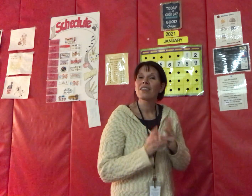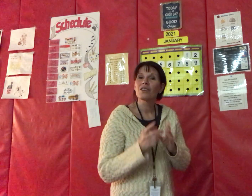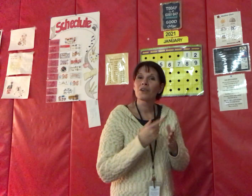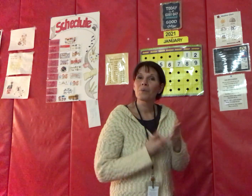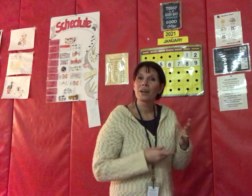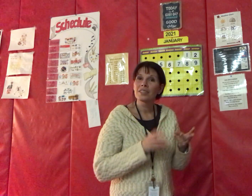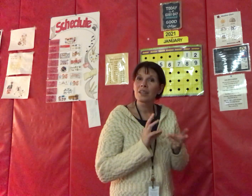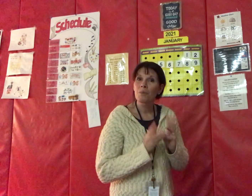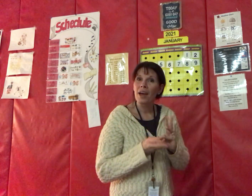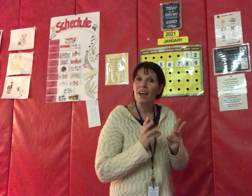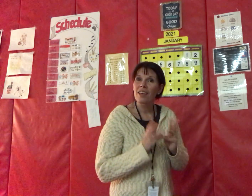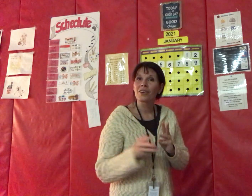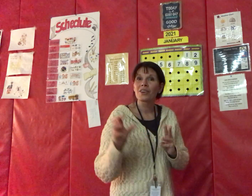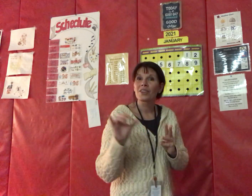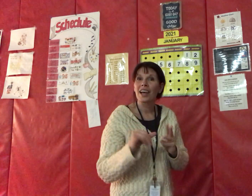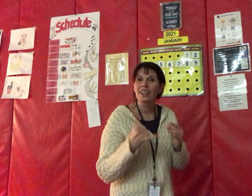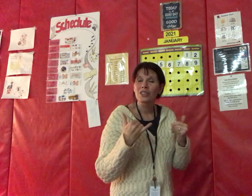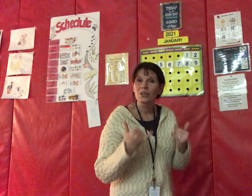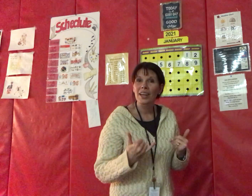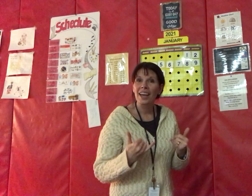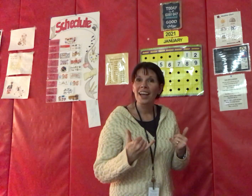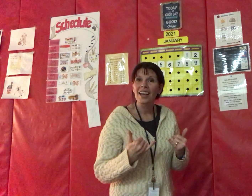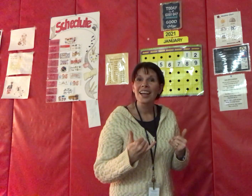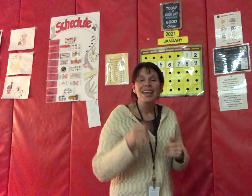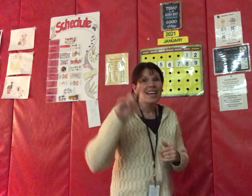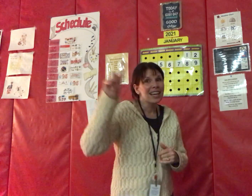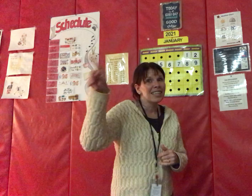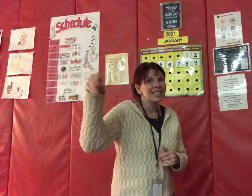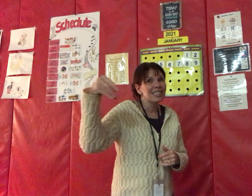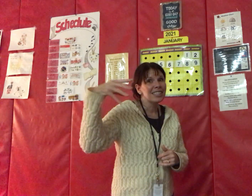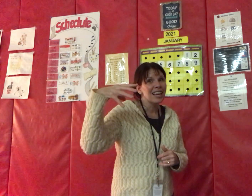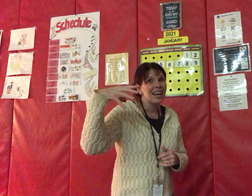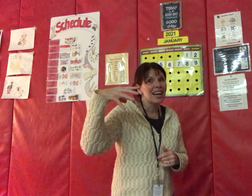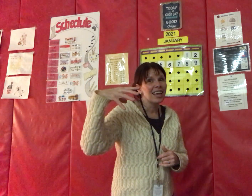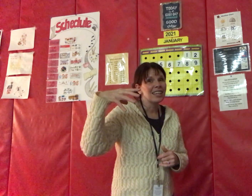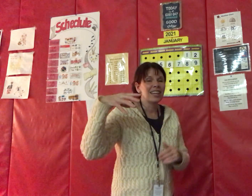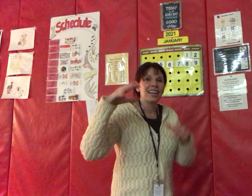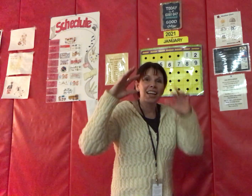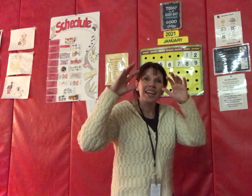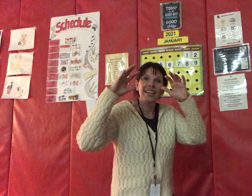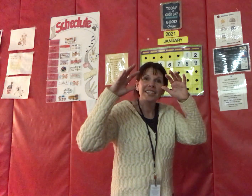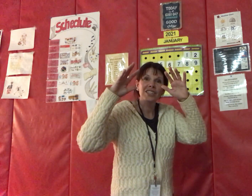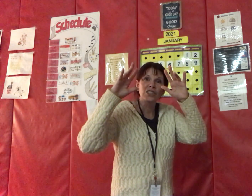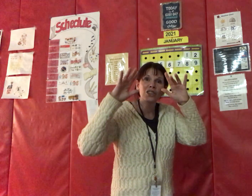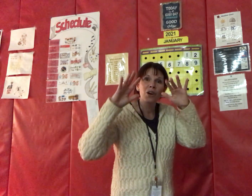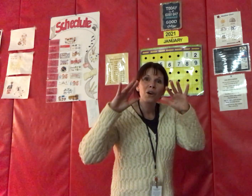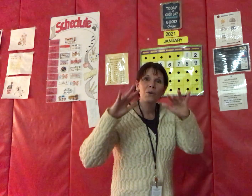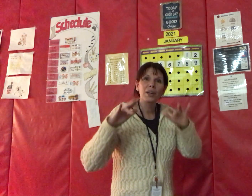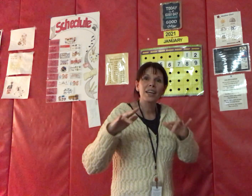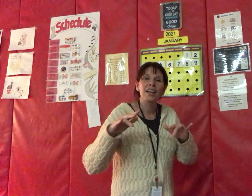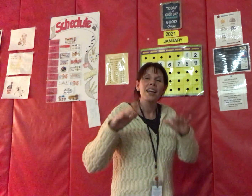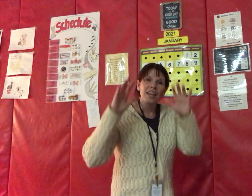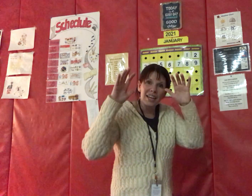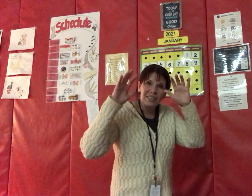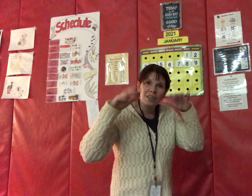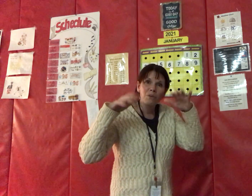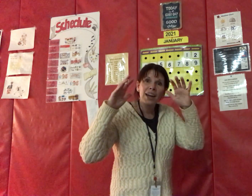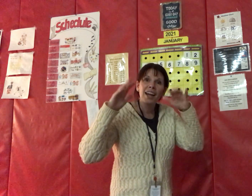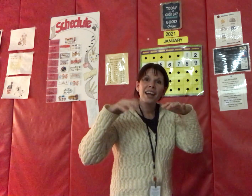weather? What's the weather like today? Is it sunny? Is it snowy? Is it